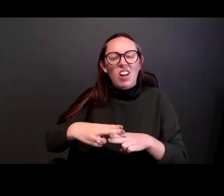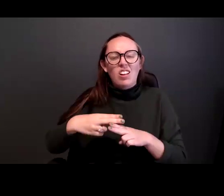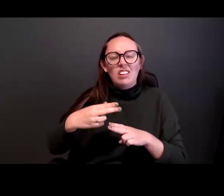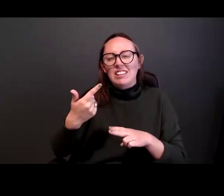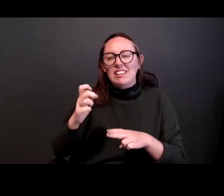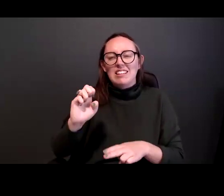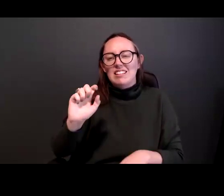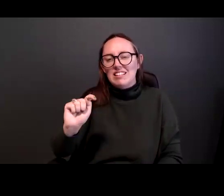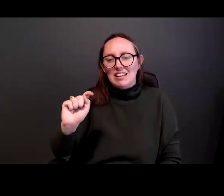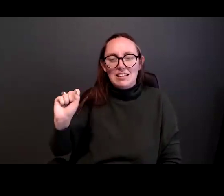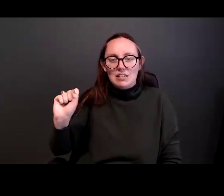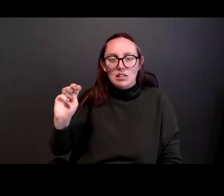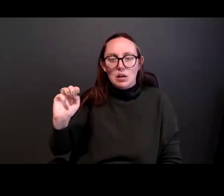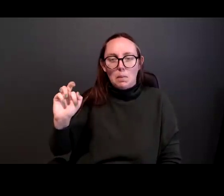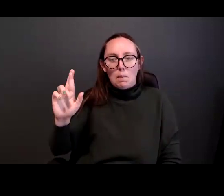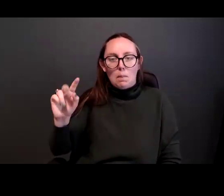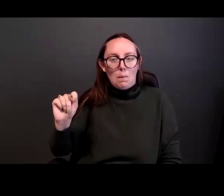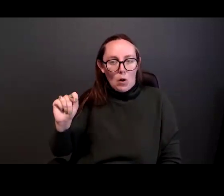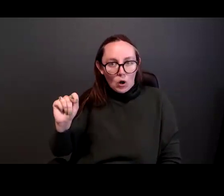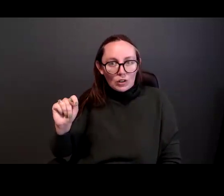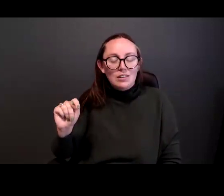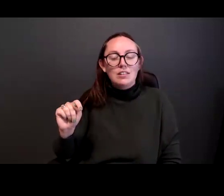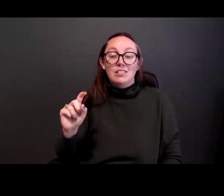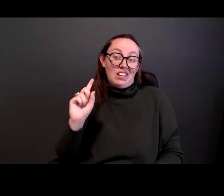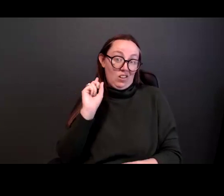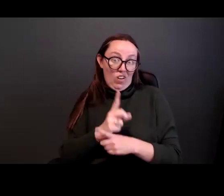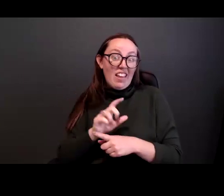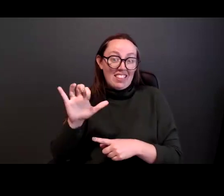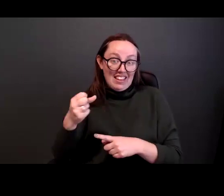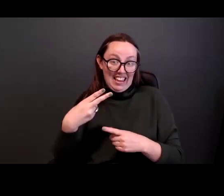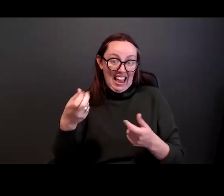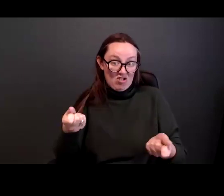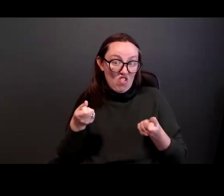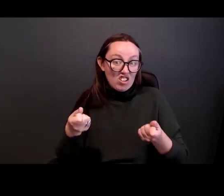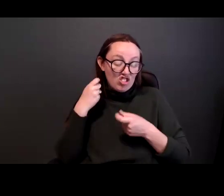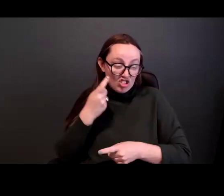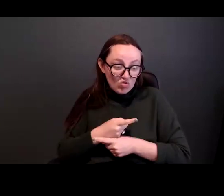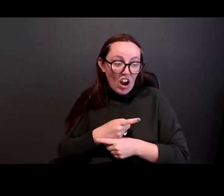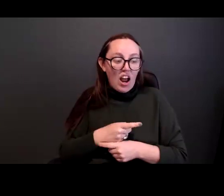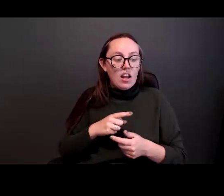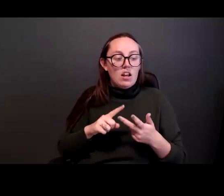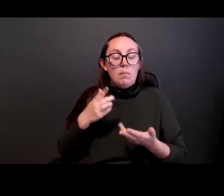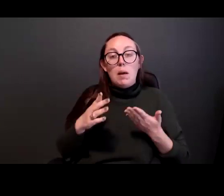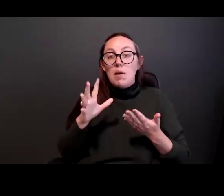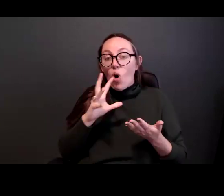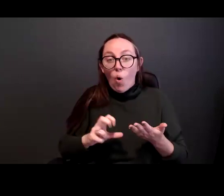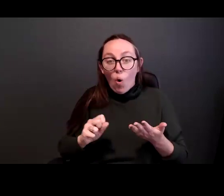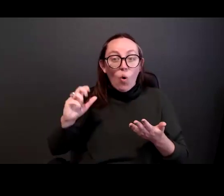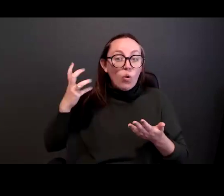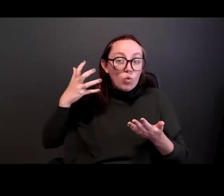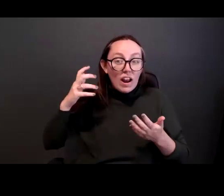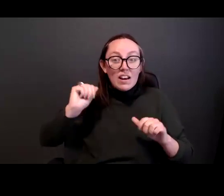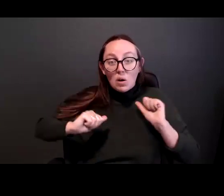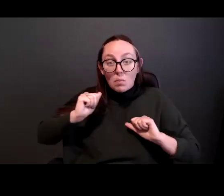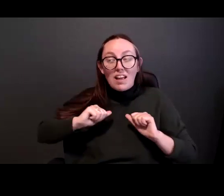cash register sounds. You could go to some of those old radio plays and listen to some of the sounds that they use and get some